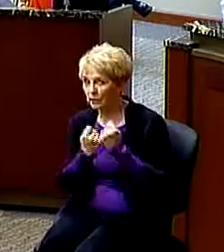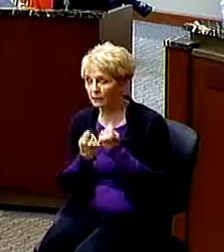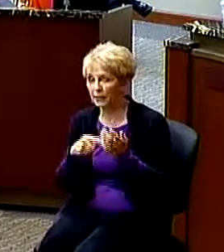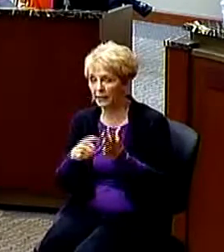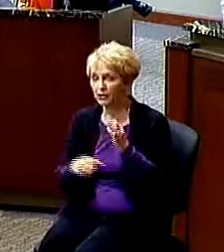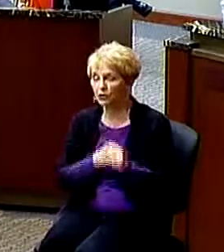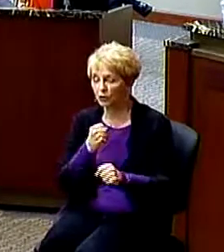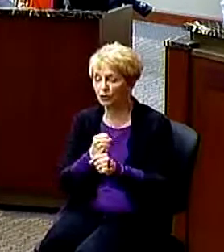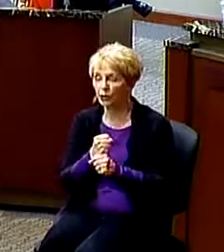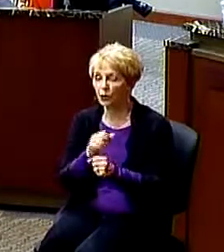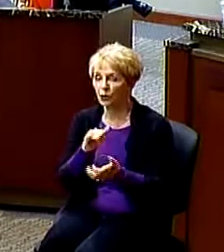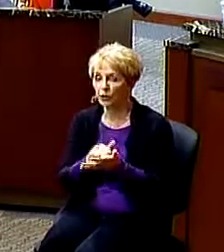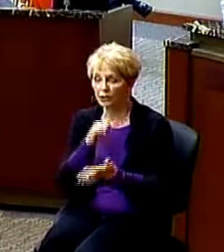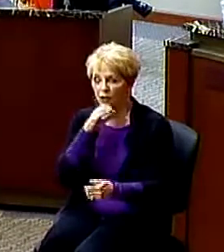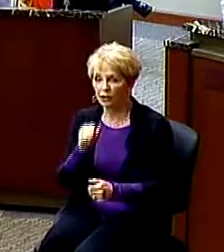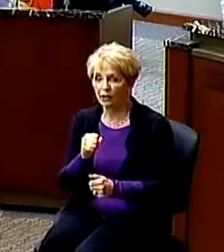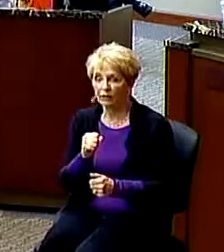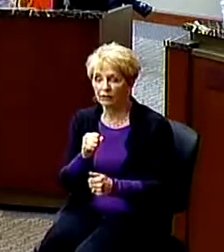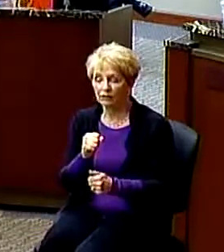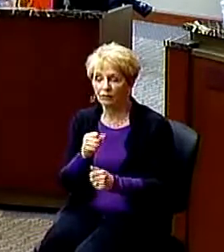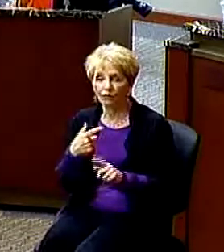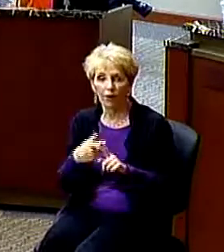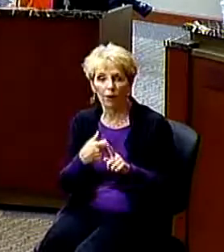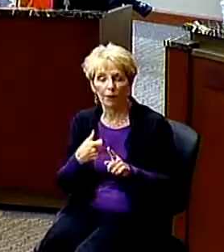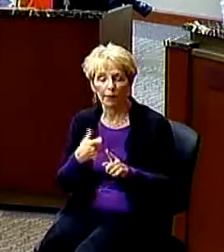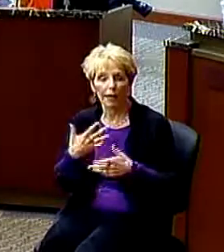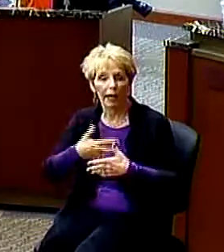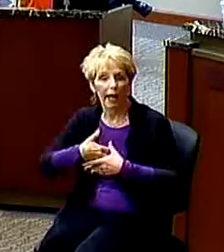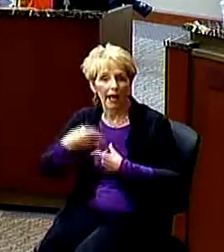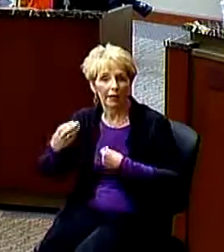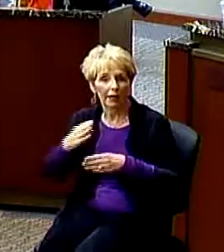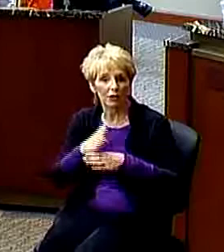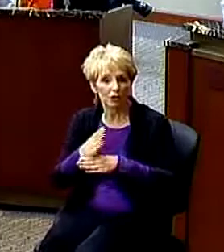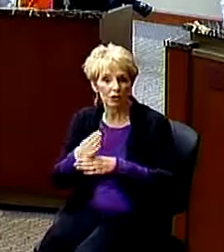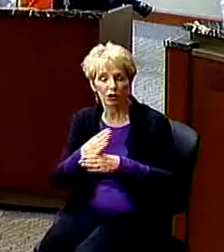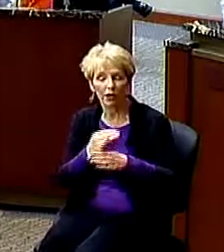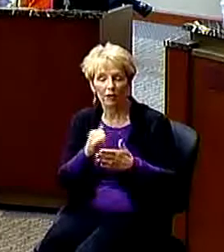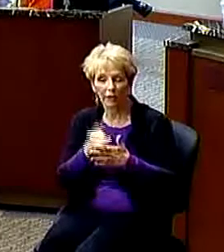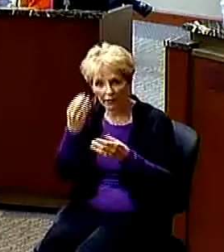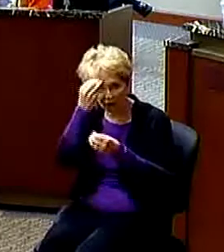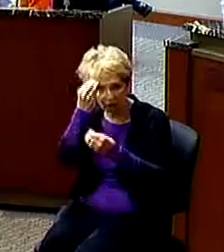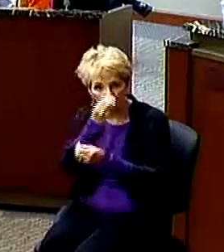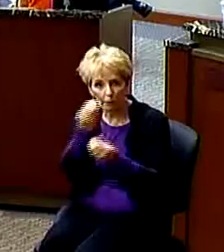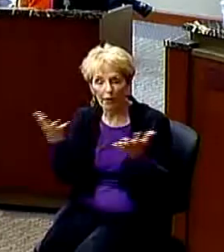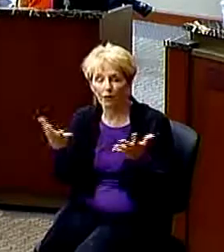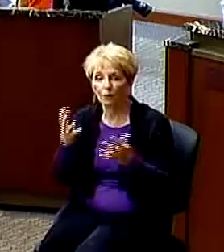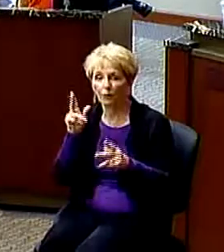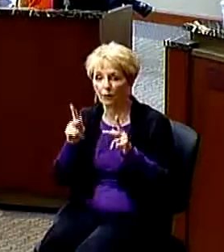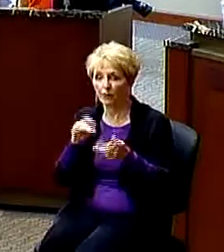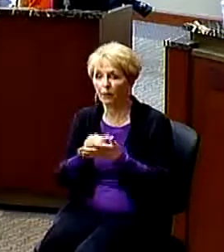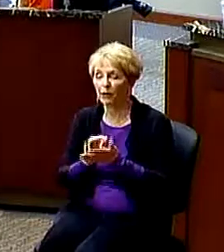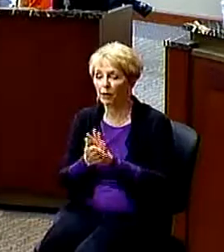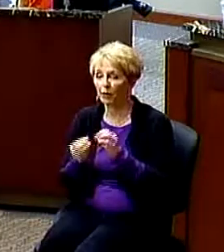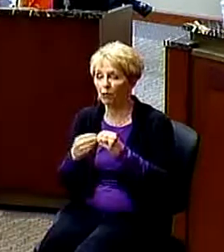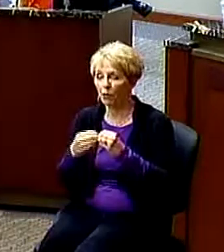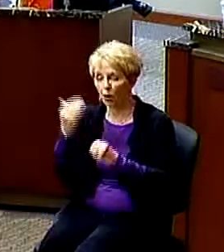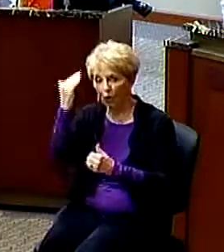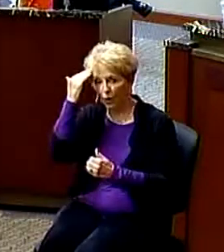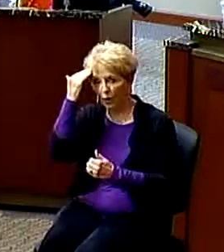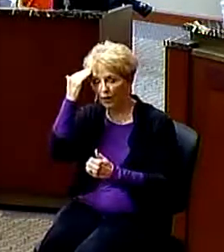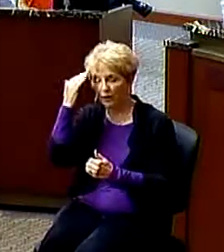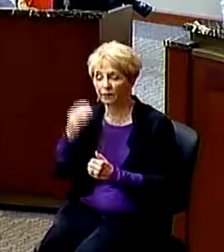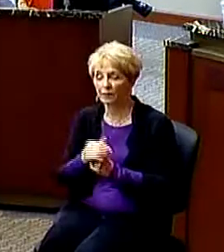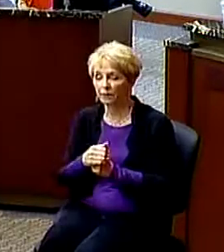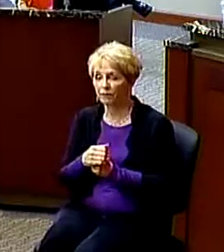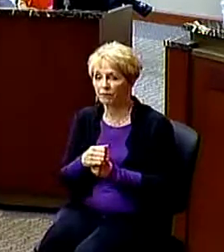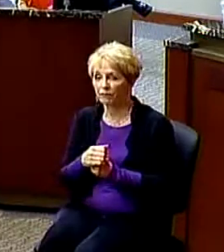year, which is just from getting out and sharing the information. People are becoming more aware,